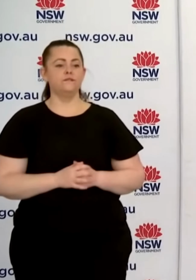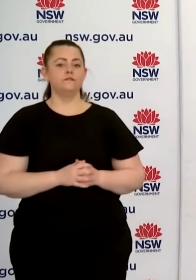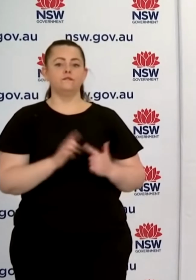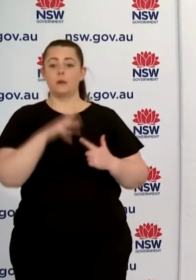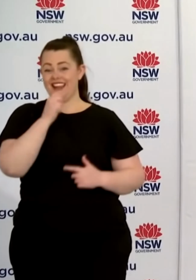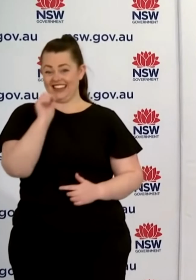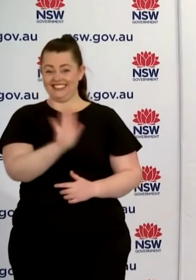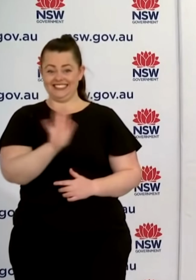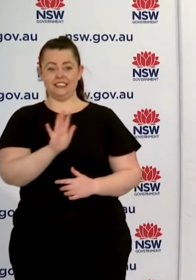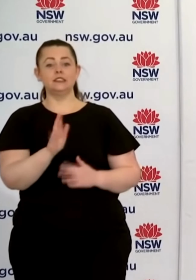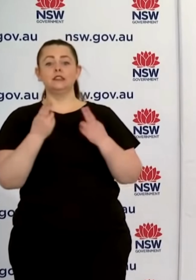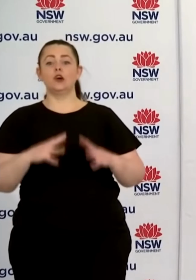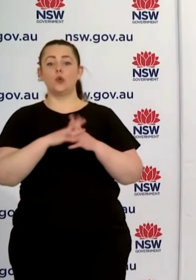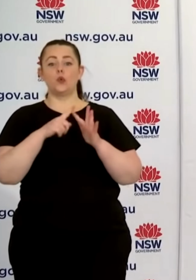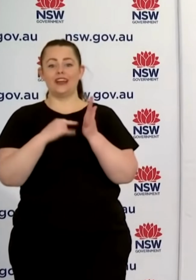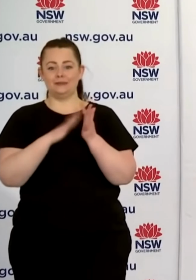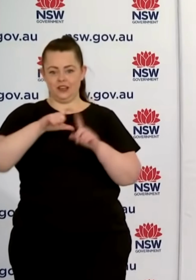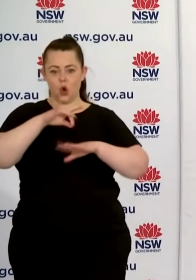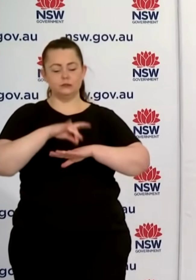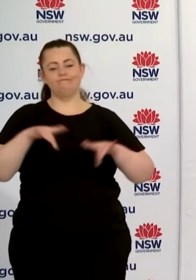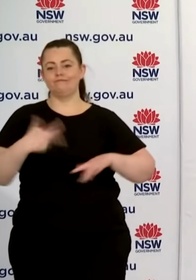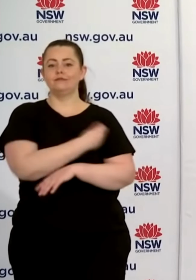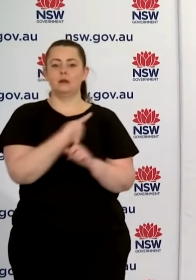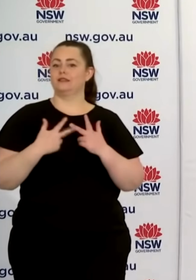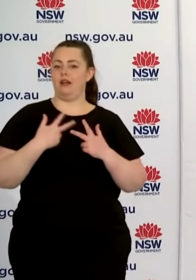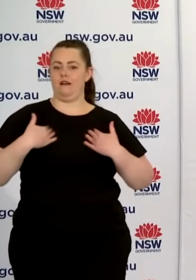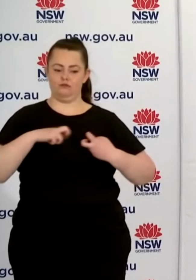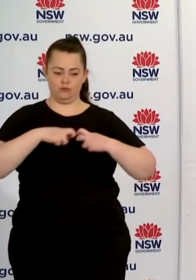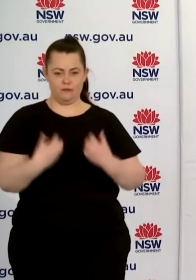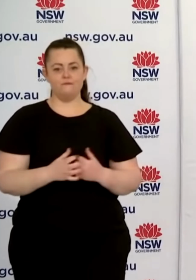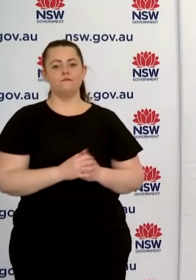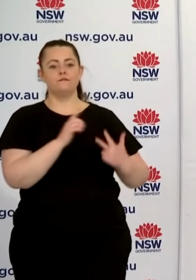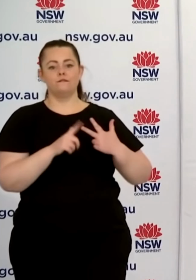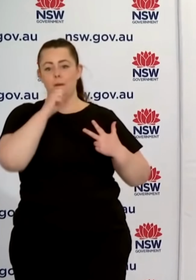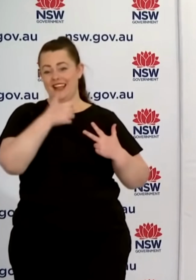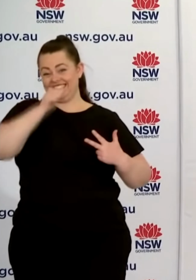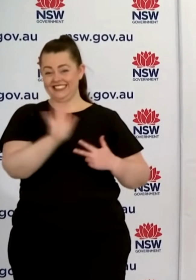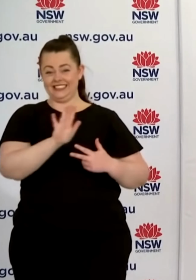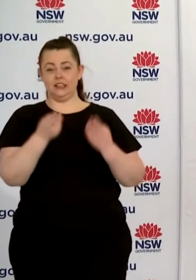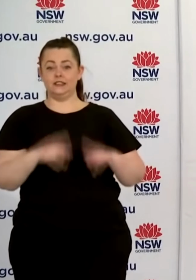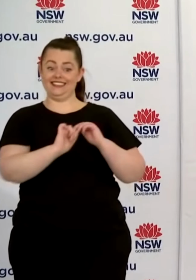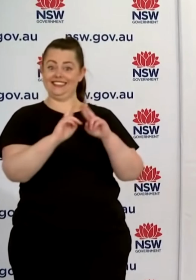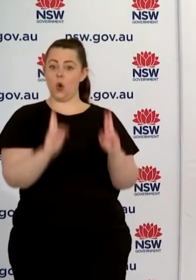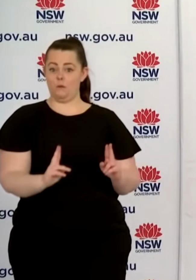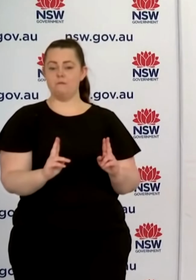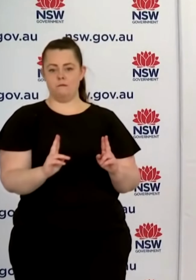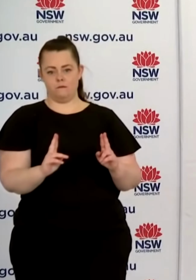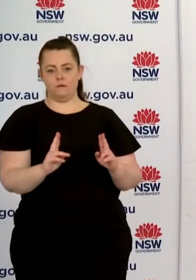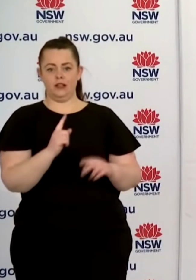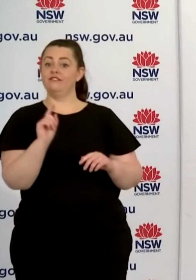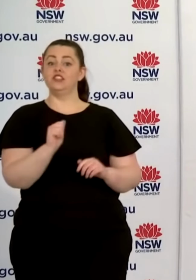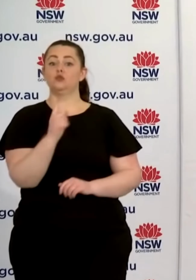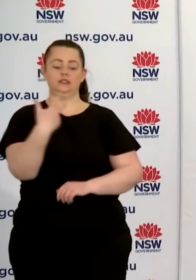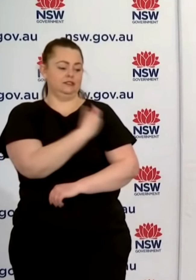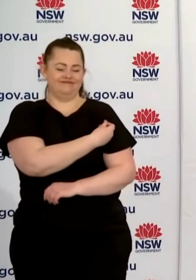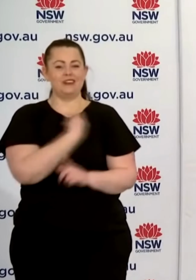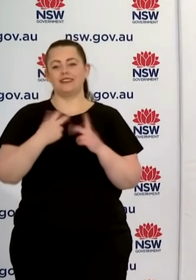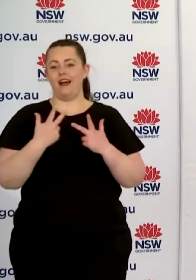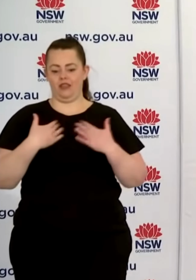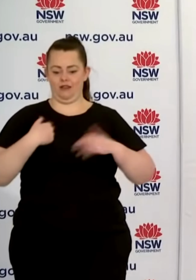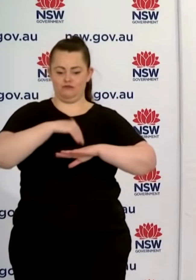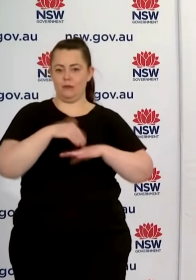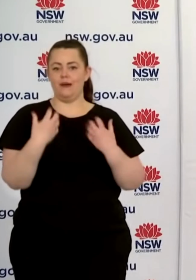his 80s from Western Sydney died at Westmead Hospital, and he was not vaccinated. He also had underlying health conditions. And a man in his 60s from Nepean Blue Mountains died at home, and he had 1 dose of the COVID vaccine. He had underlying health conditions,